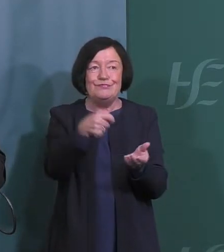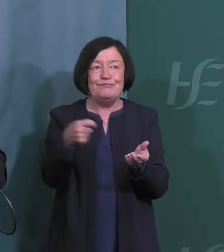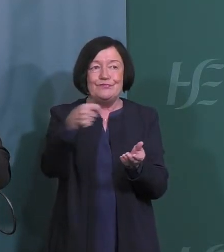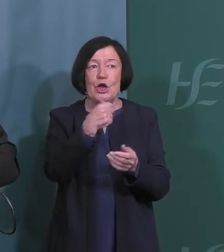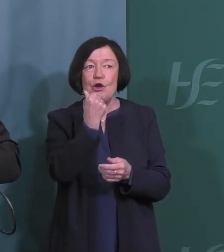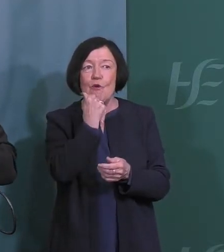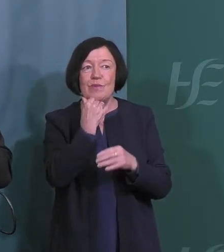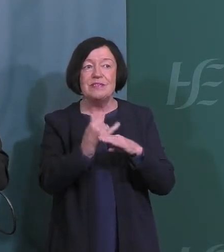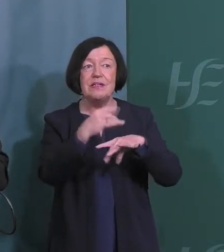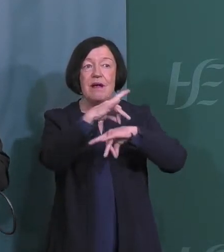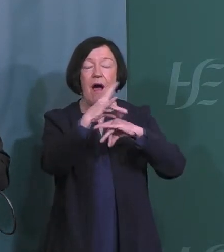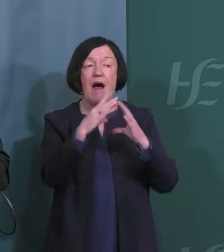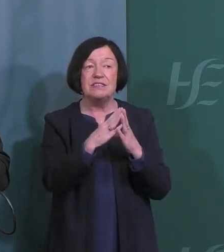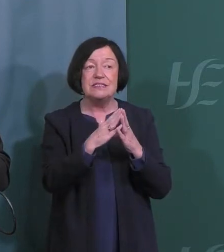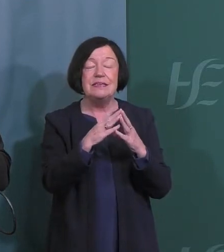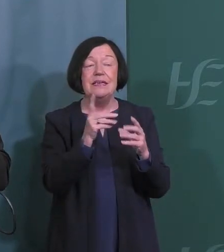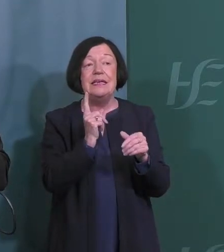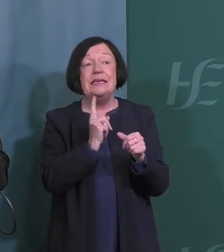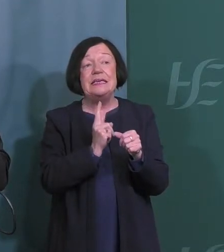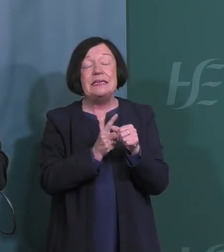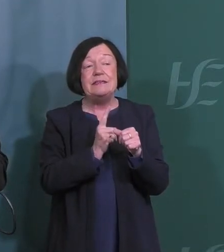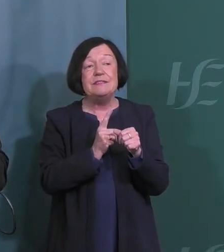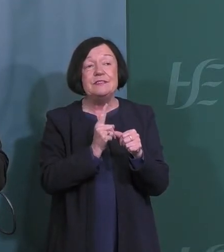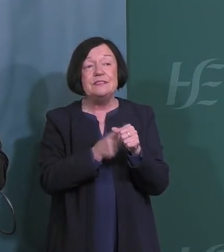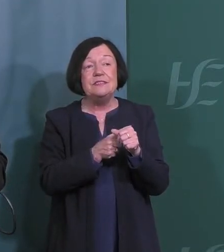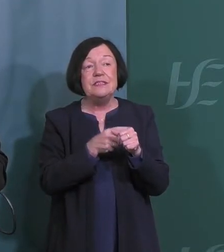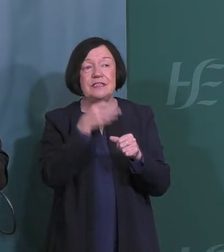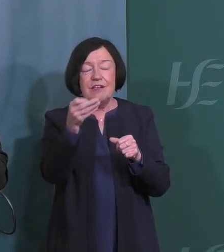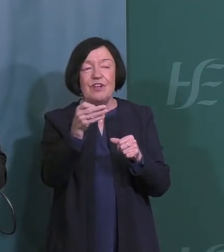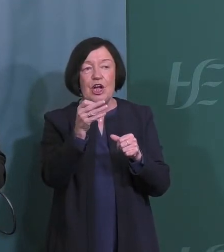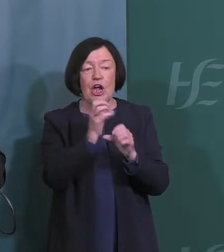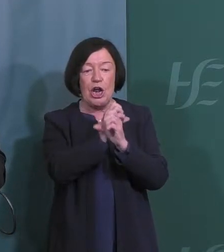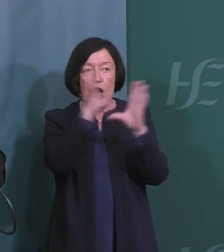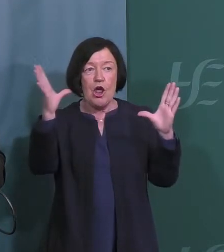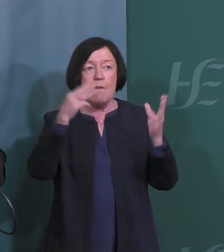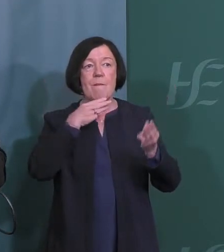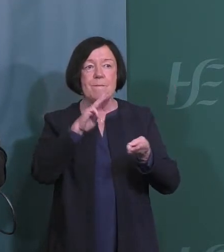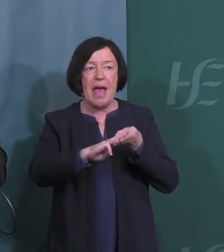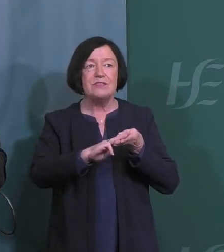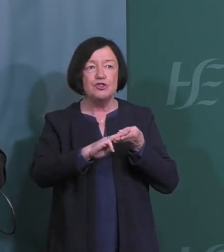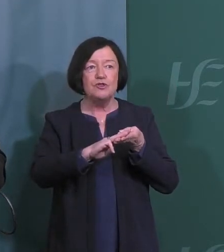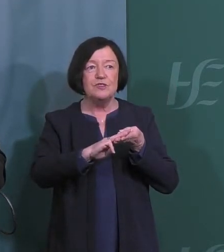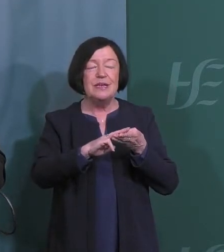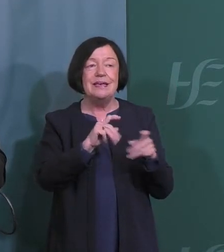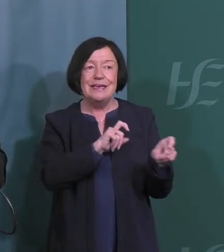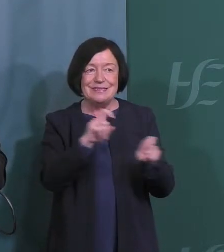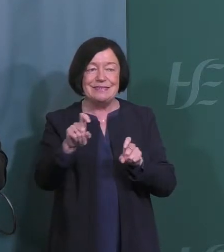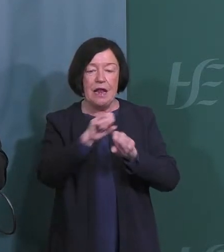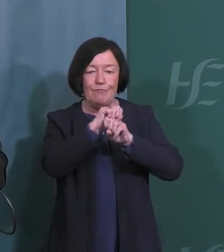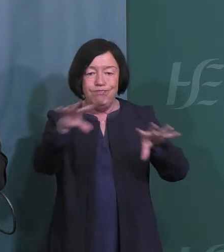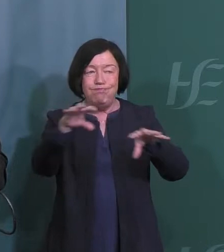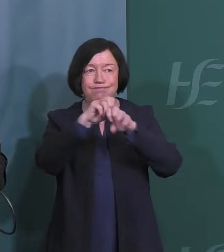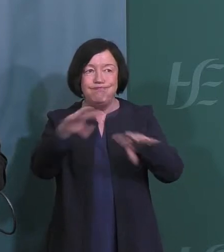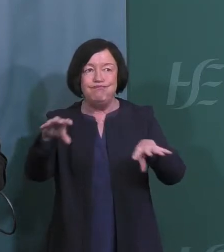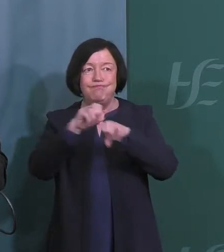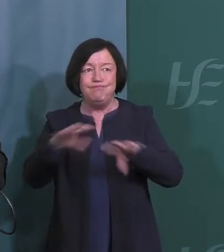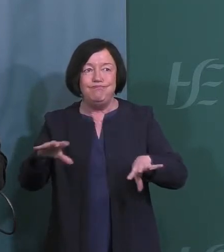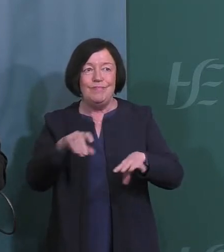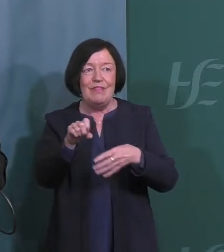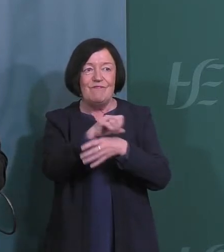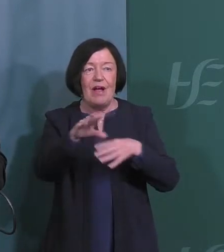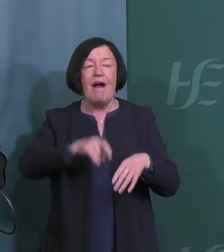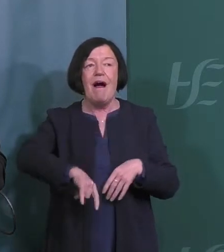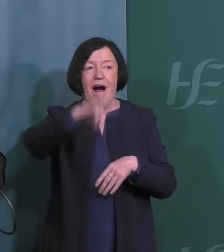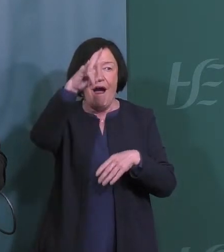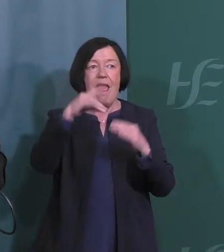in our hospitals, which again give a stark and clear message to everybody. It's still transmitted, the virus is still transmitting at a